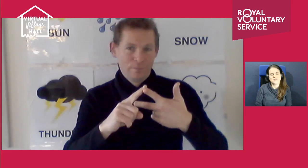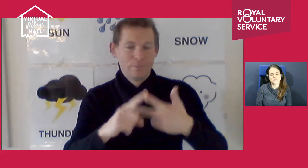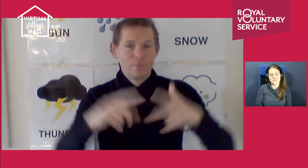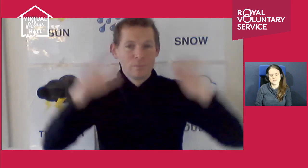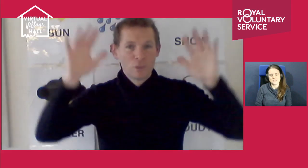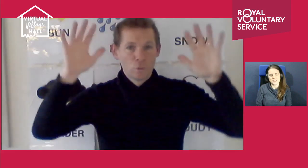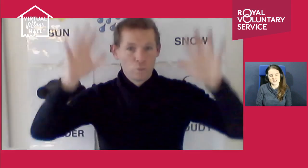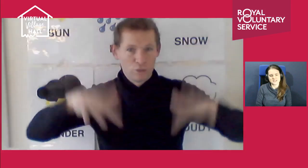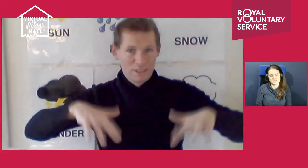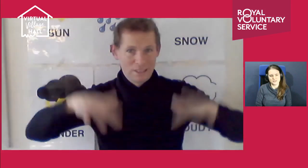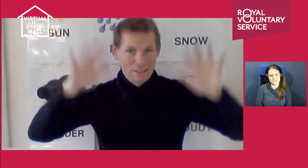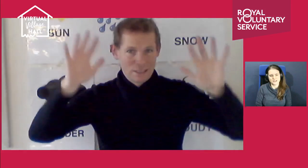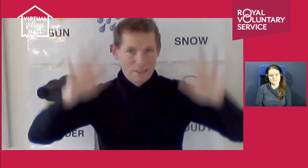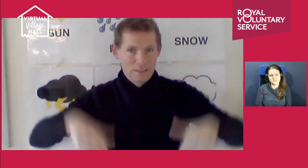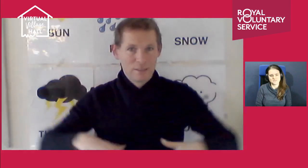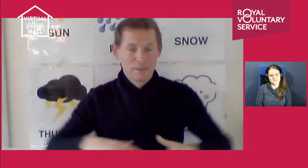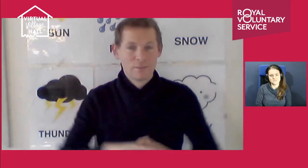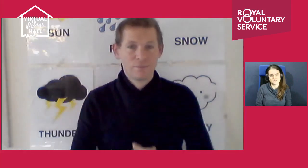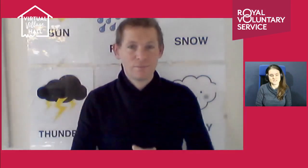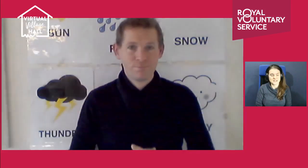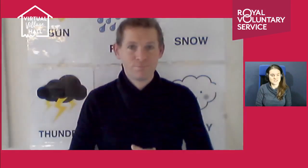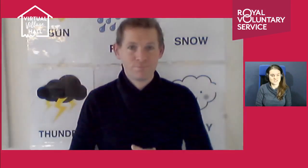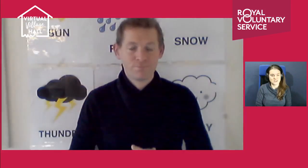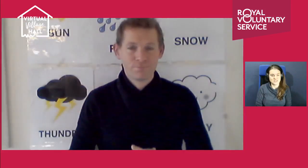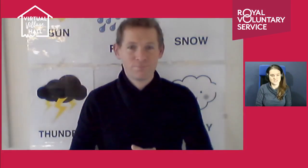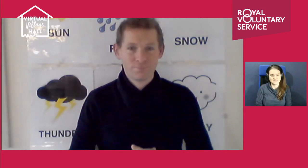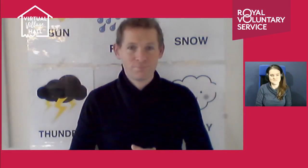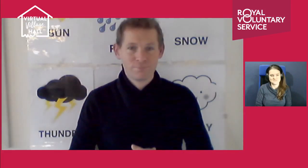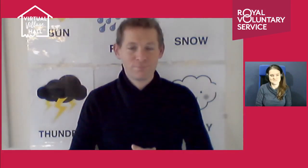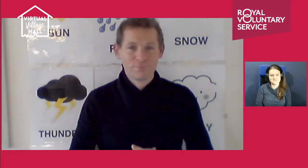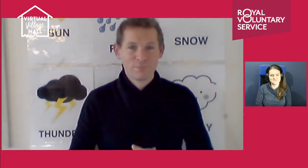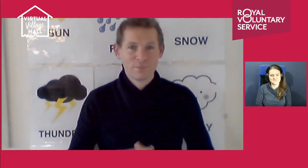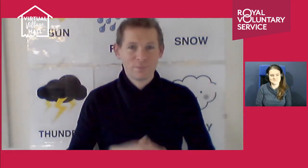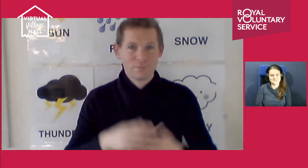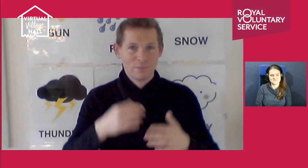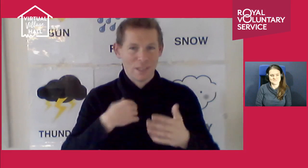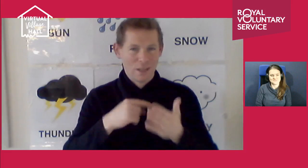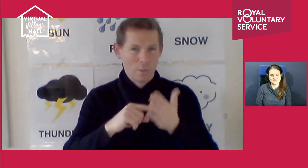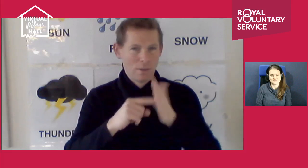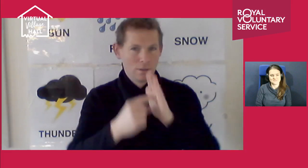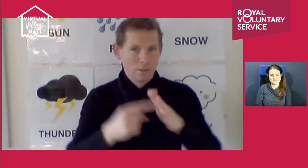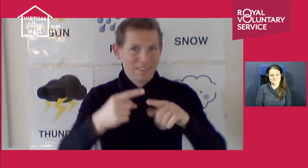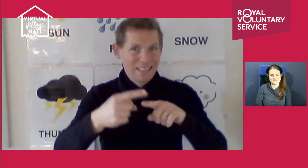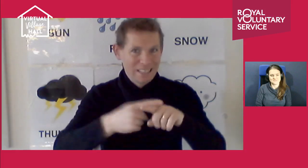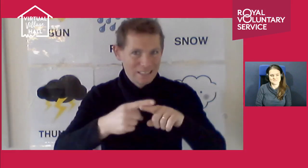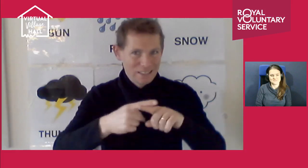So then if we think about the next level of rain, standard rain,